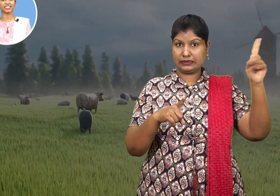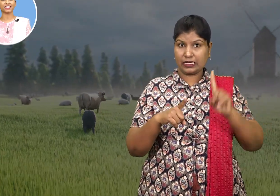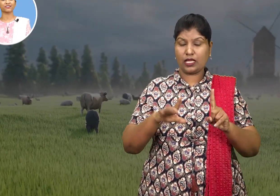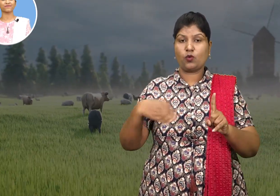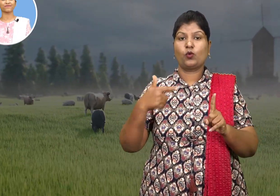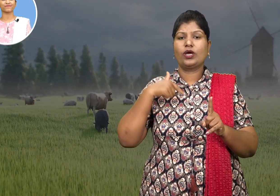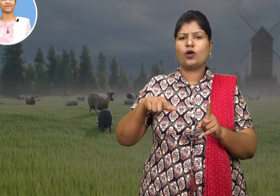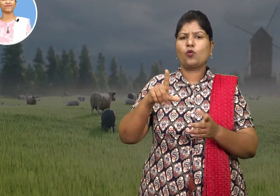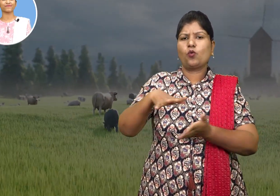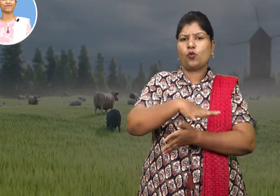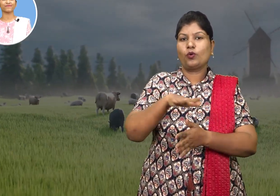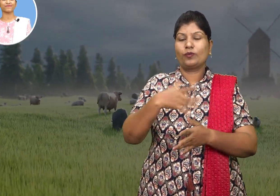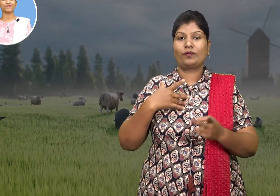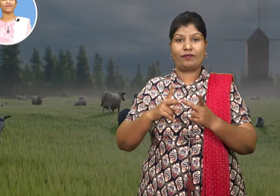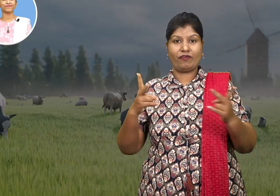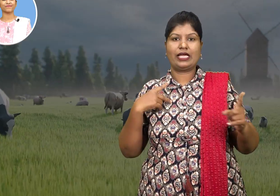varieties.